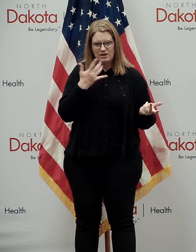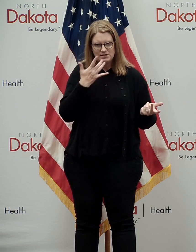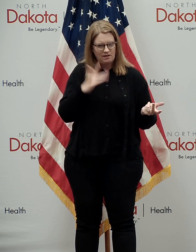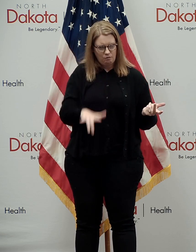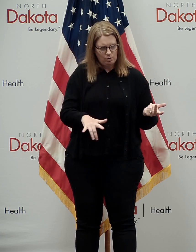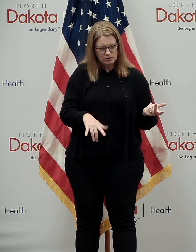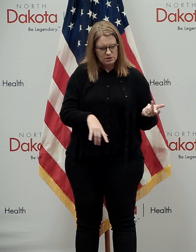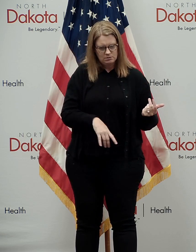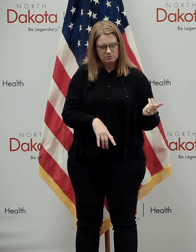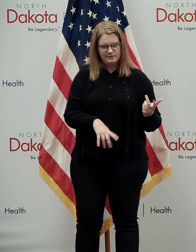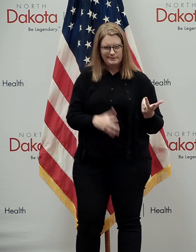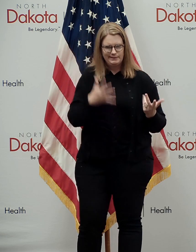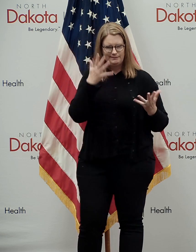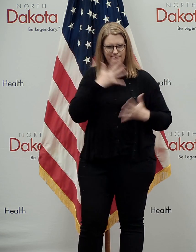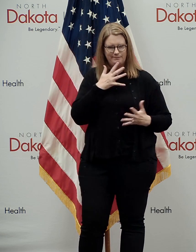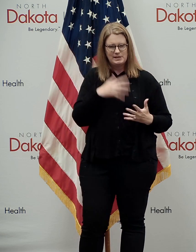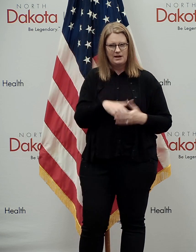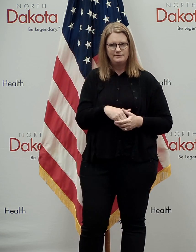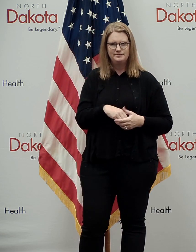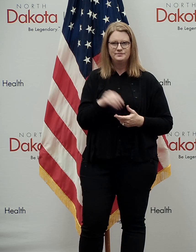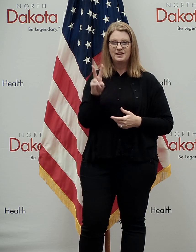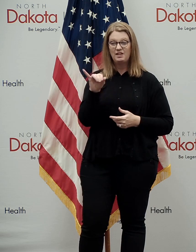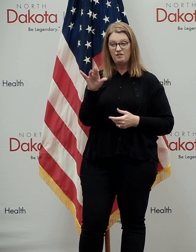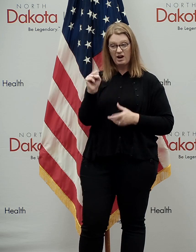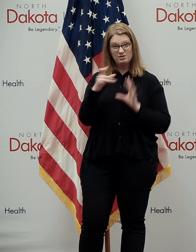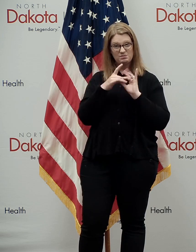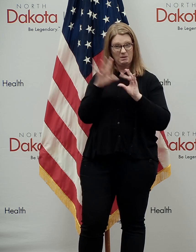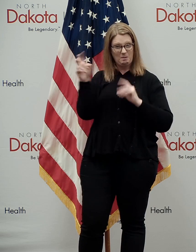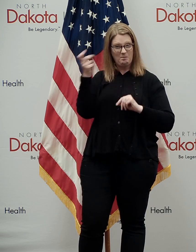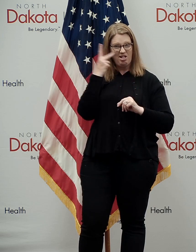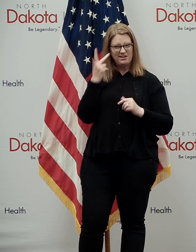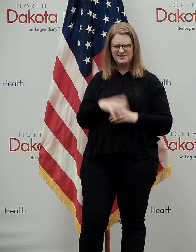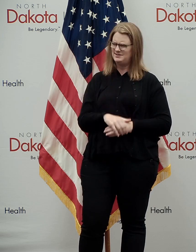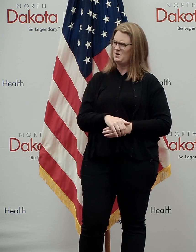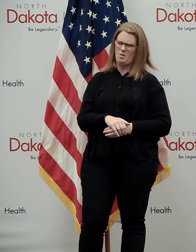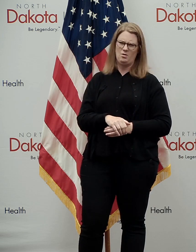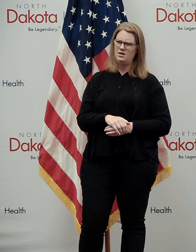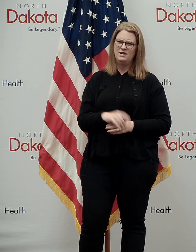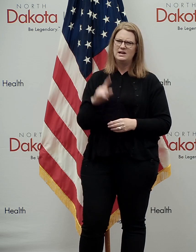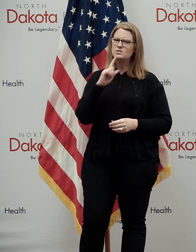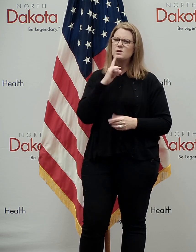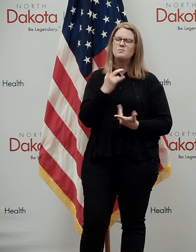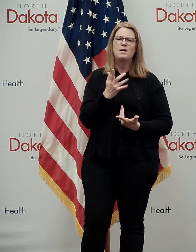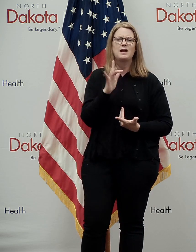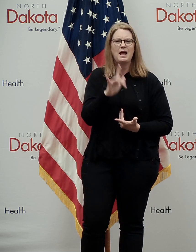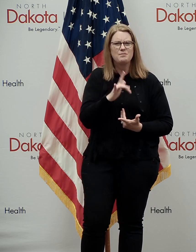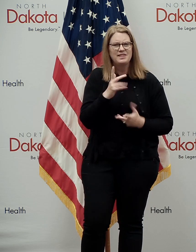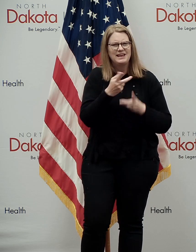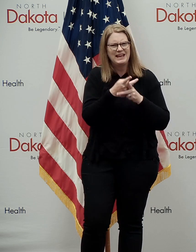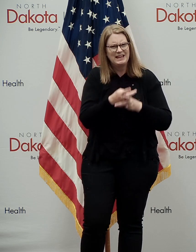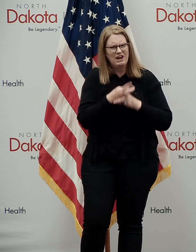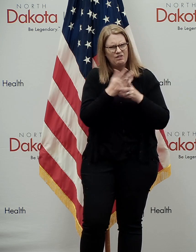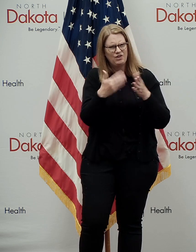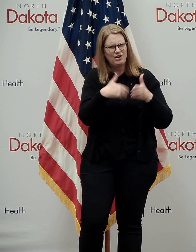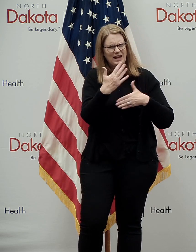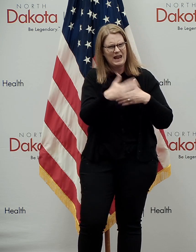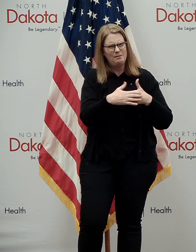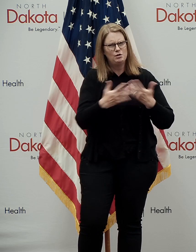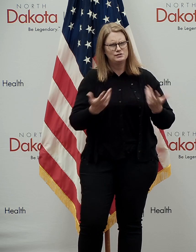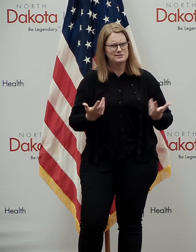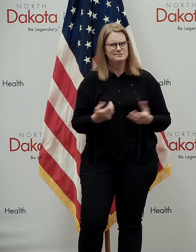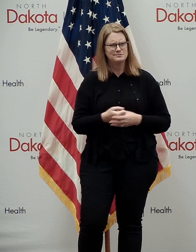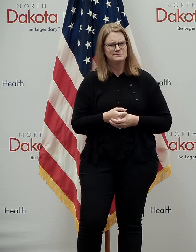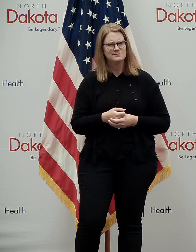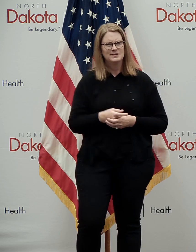it's about, the virus isn't about politics. This is about empathy. It's about understanding. It's about caring for your neighbors. So I think this